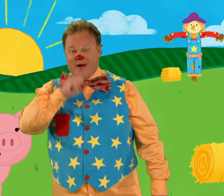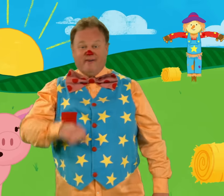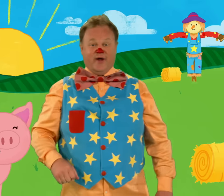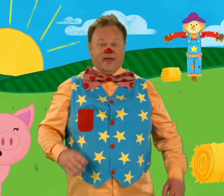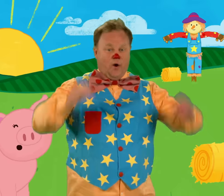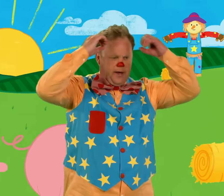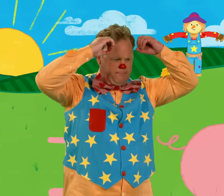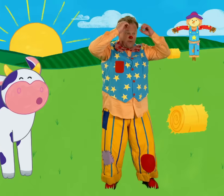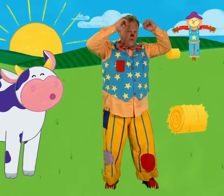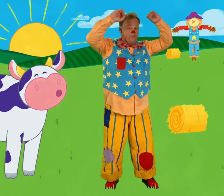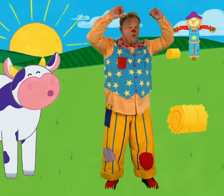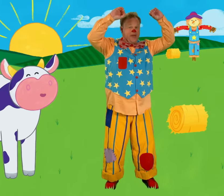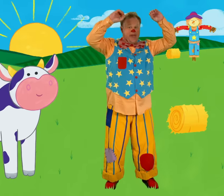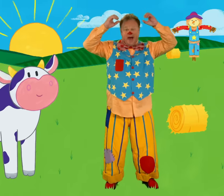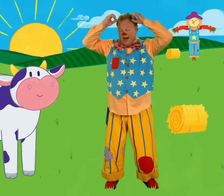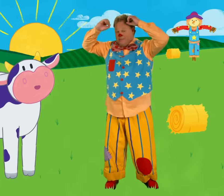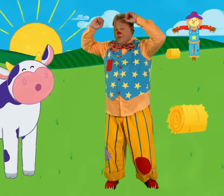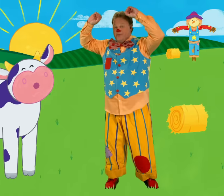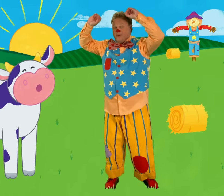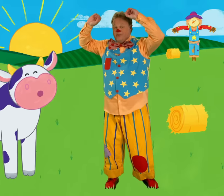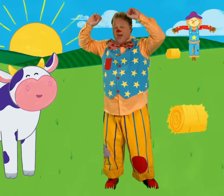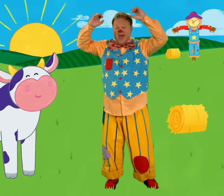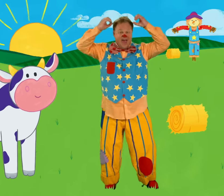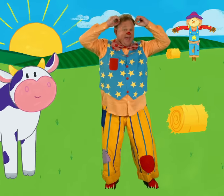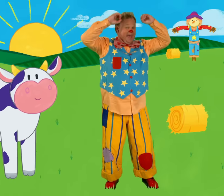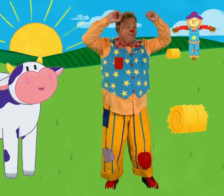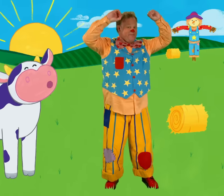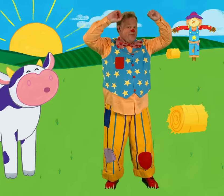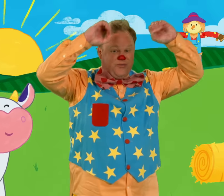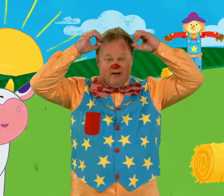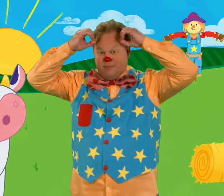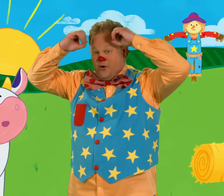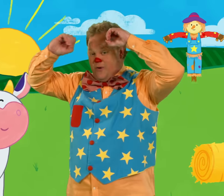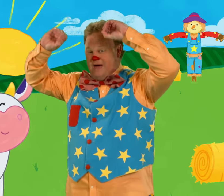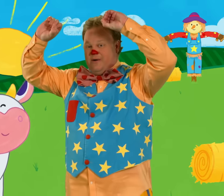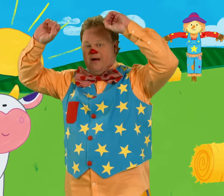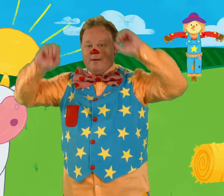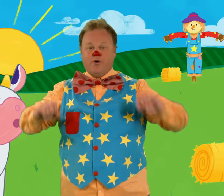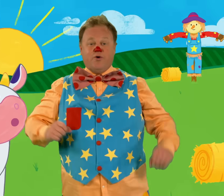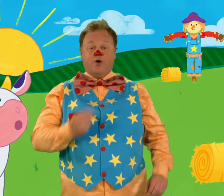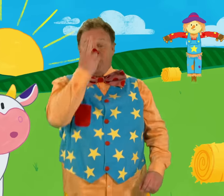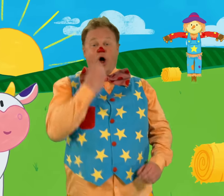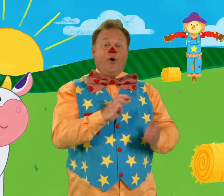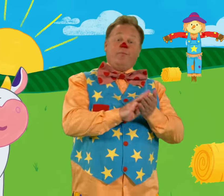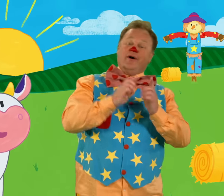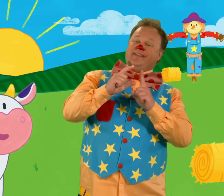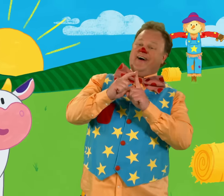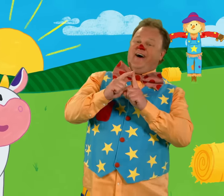everywhere an oink oink. Moo moo here, a moo moo there, here a moo, there a moo, everywhere a moo moo. Old